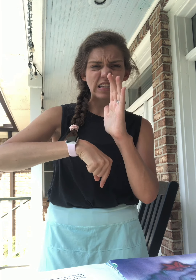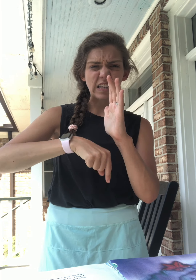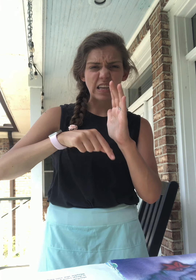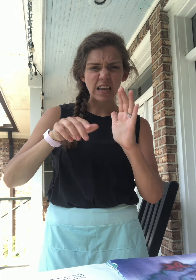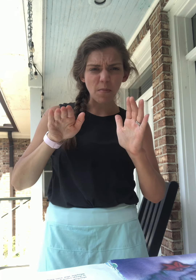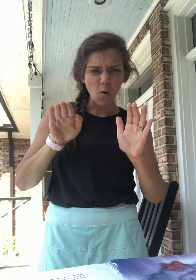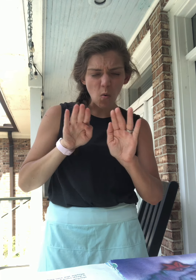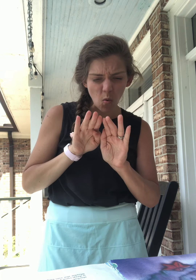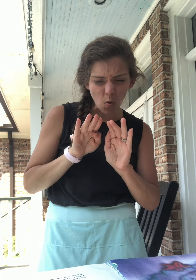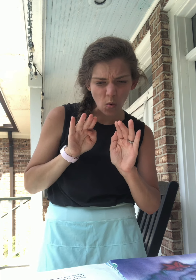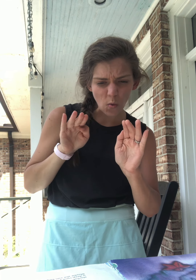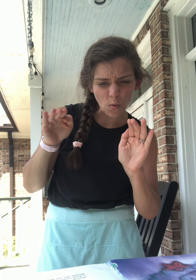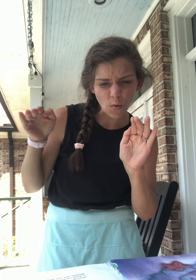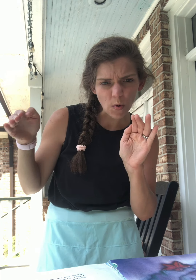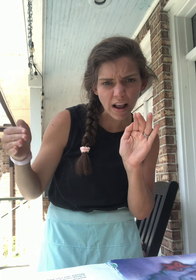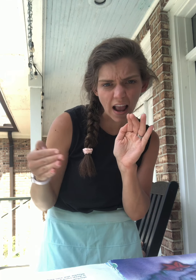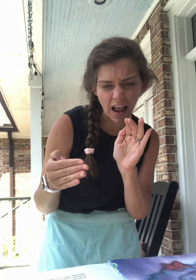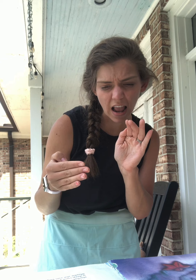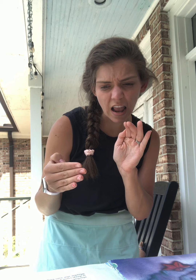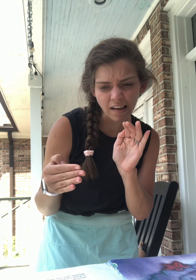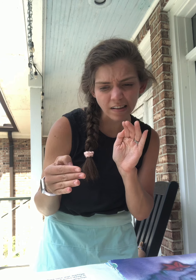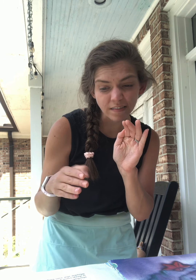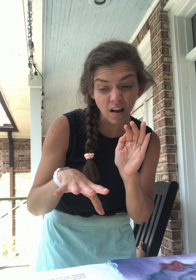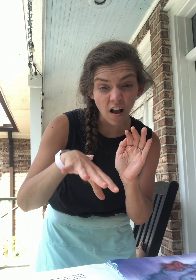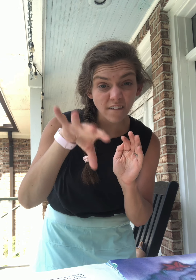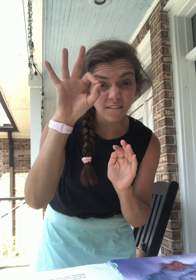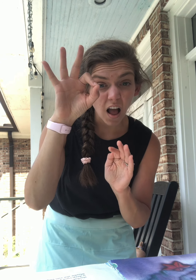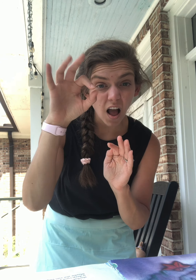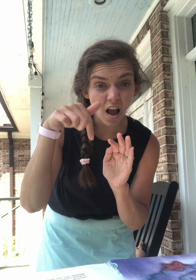you will find the wise octopus. Maybe she can help you.